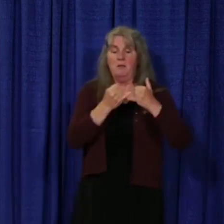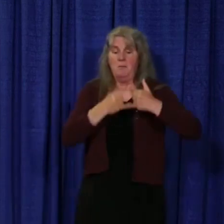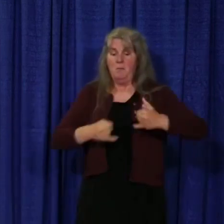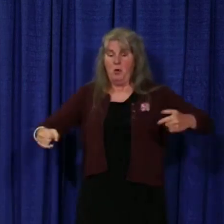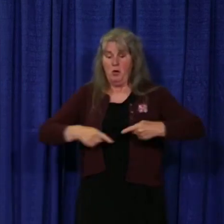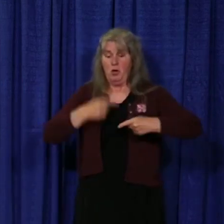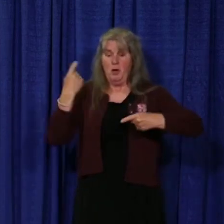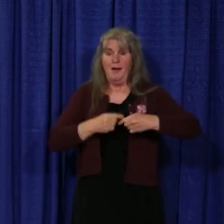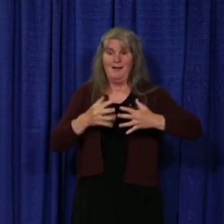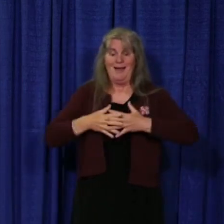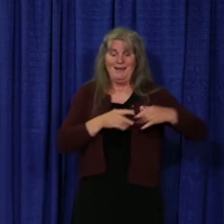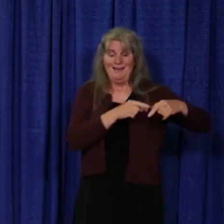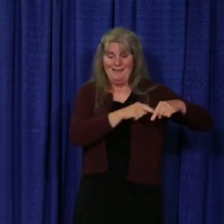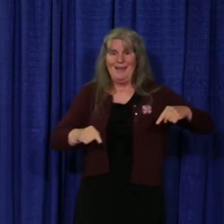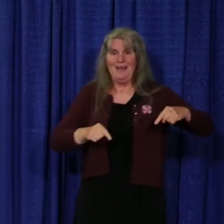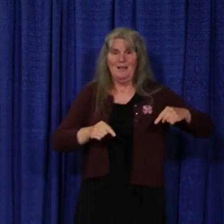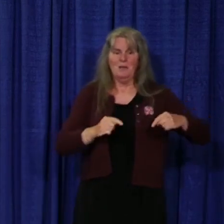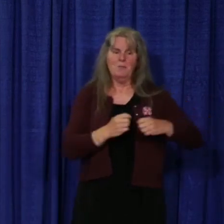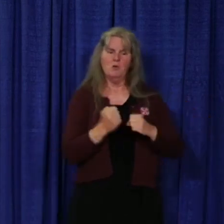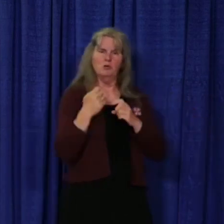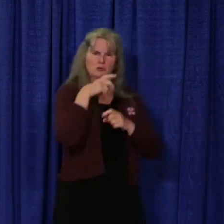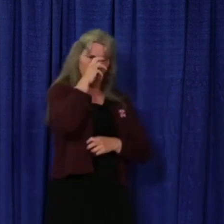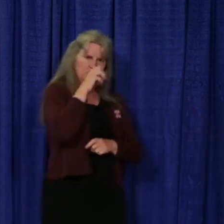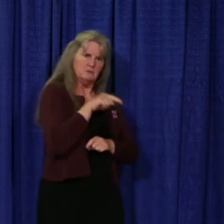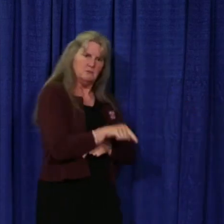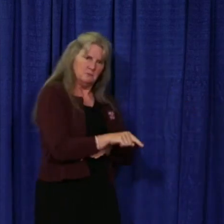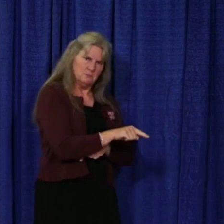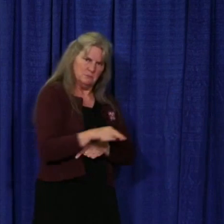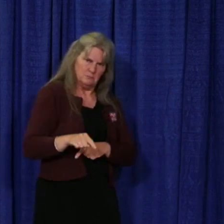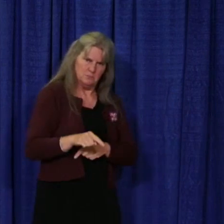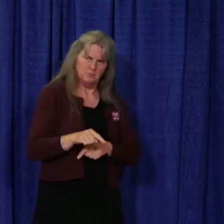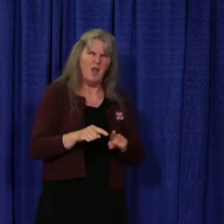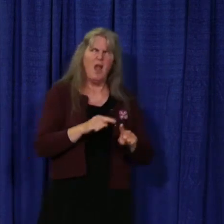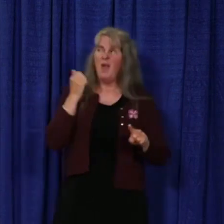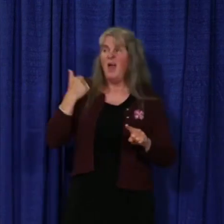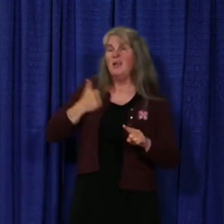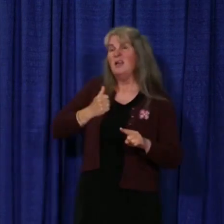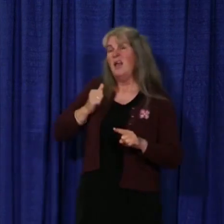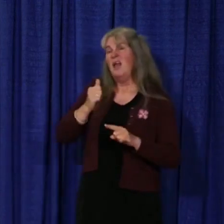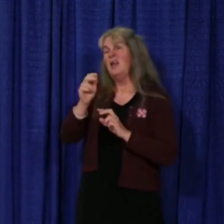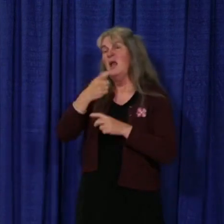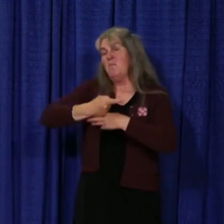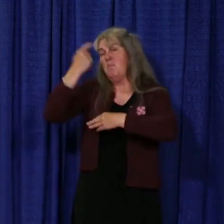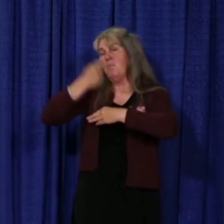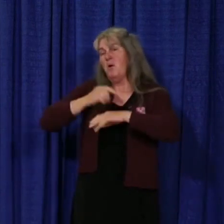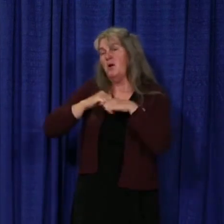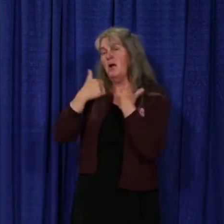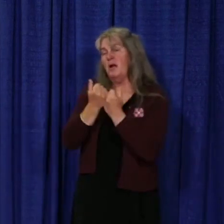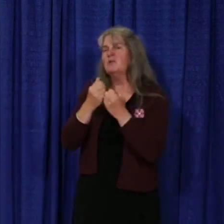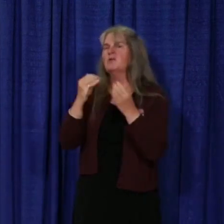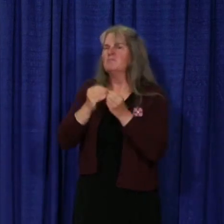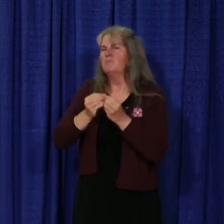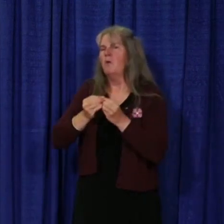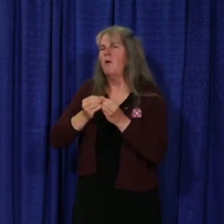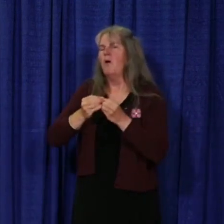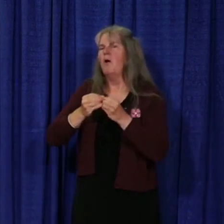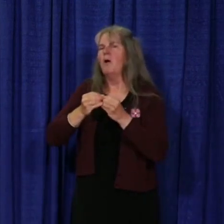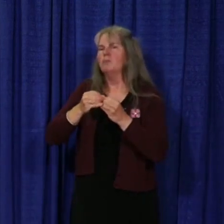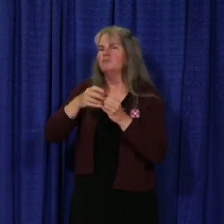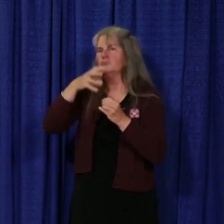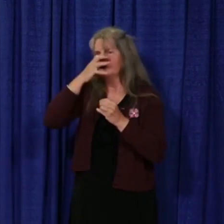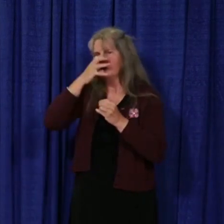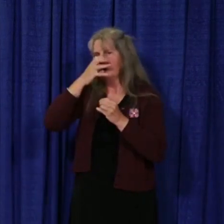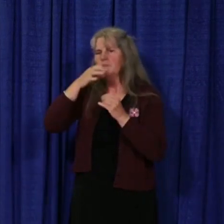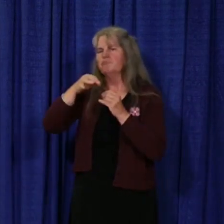are expecting the Canadian Border Service Agency to announce further measures to both inform and to track U.S.